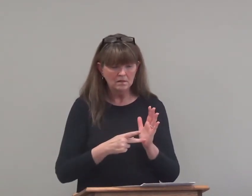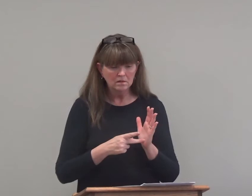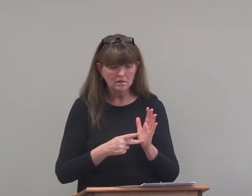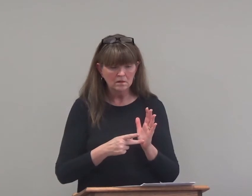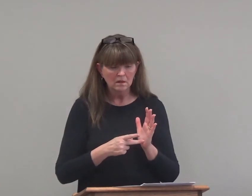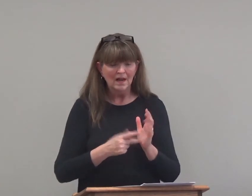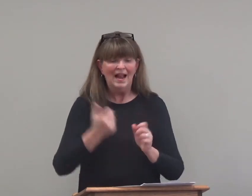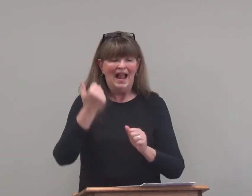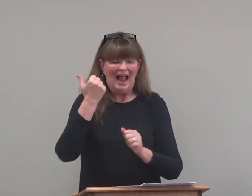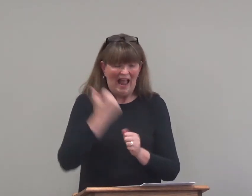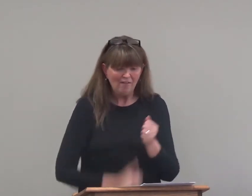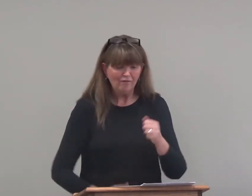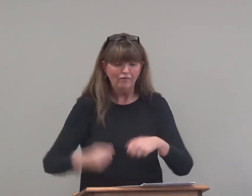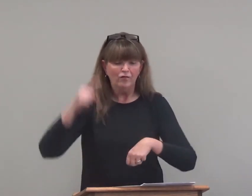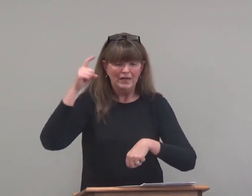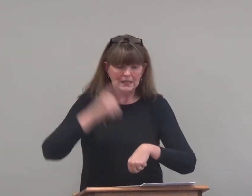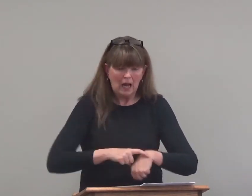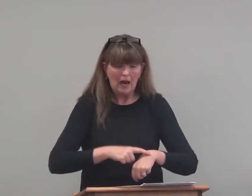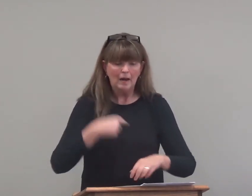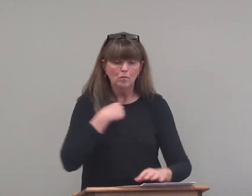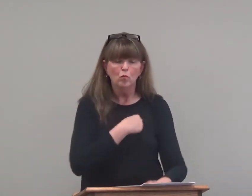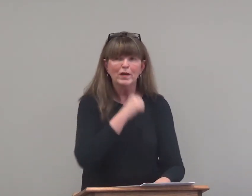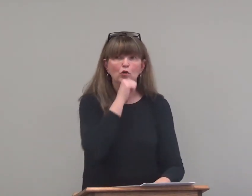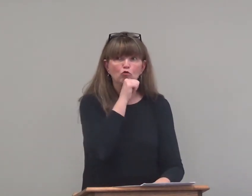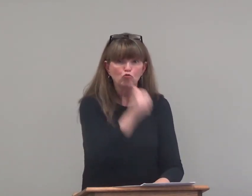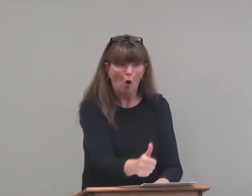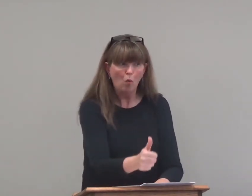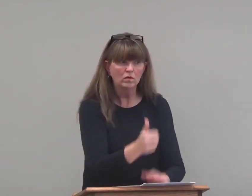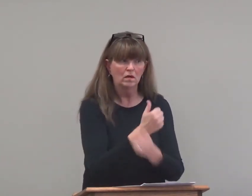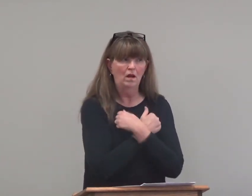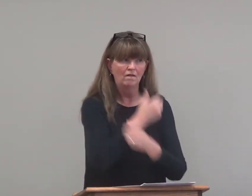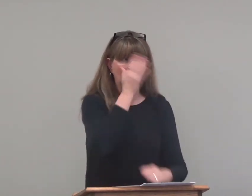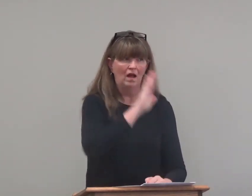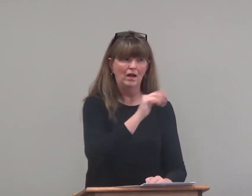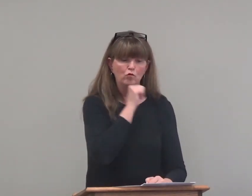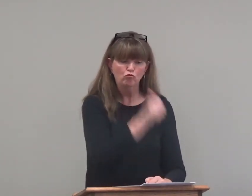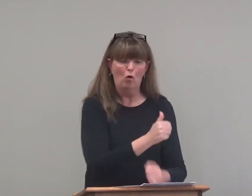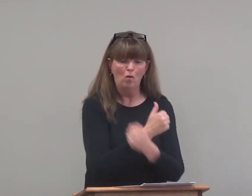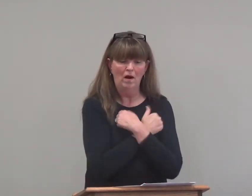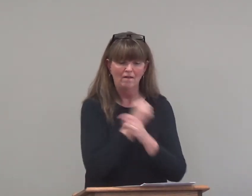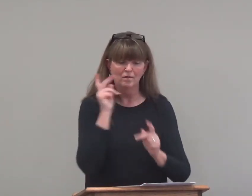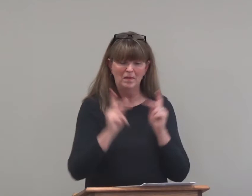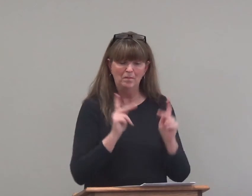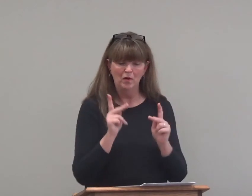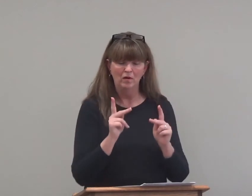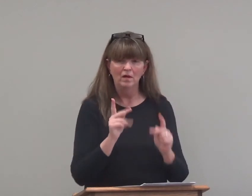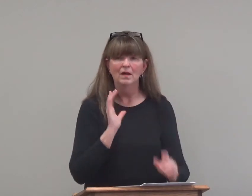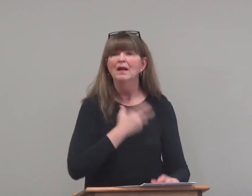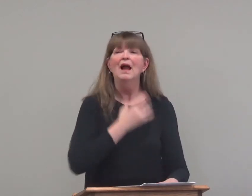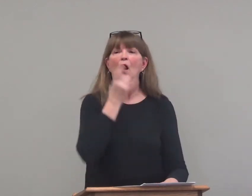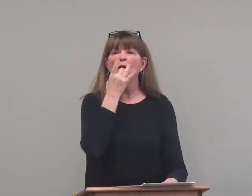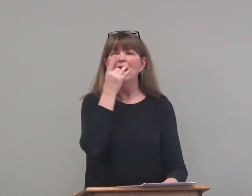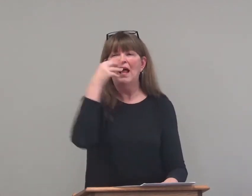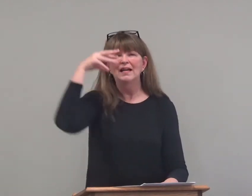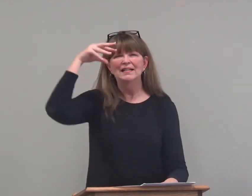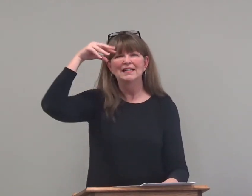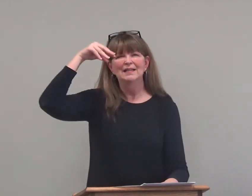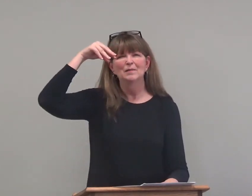So this means that every time we don't love God, that we do not love people, our